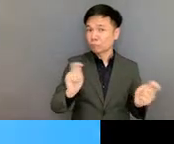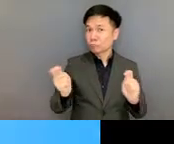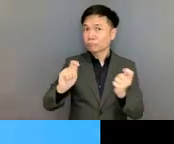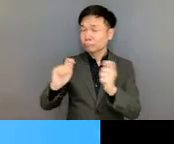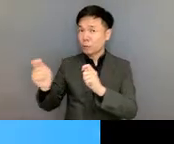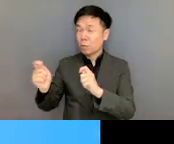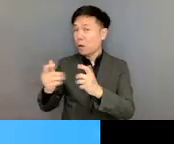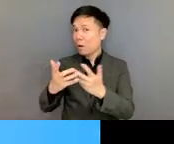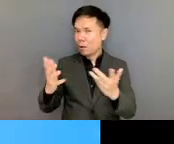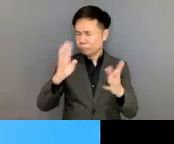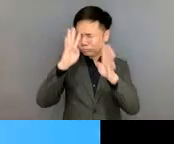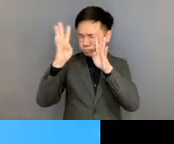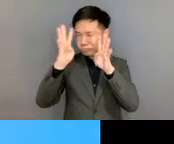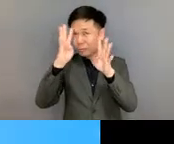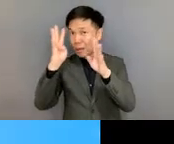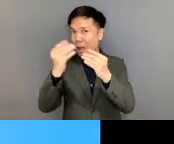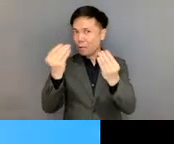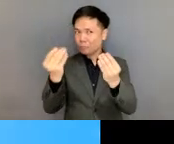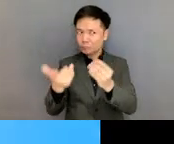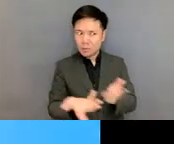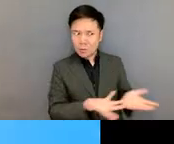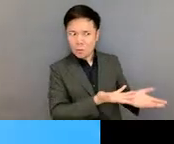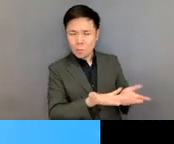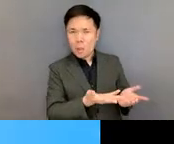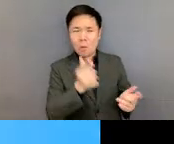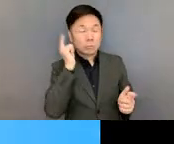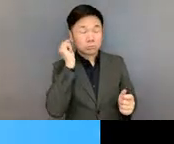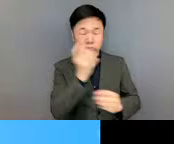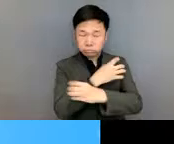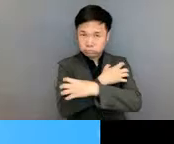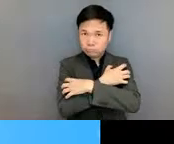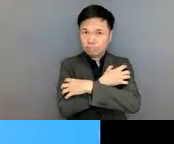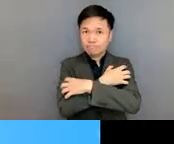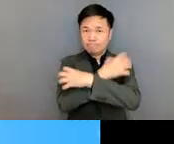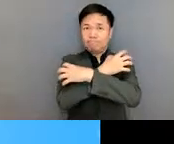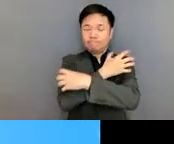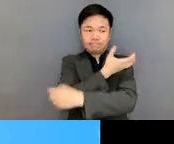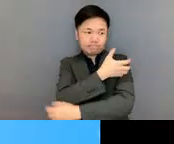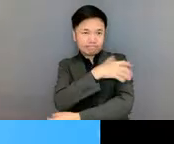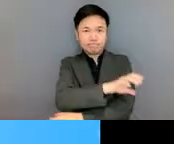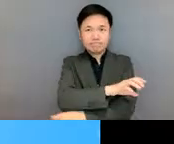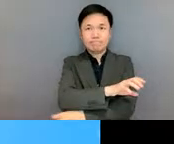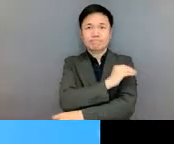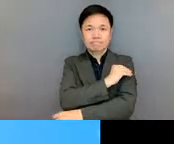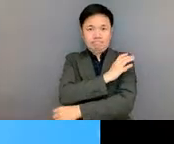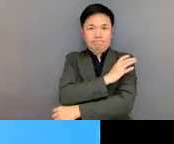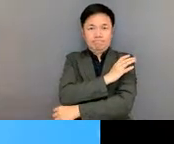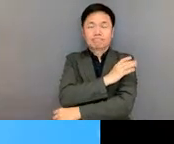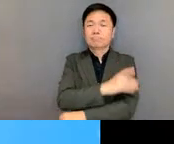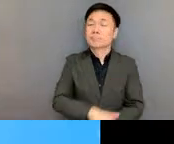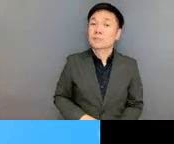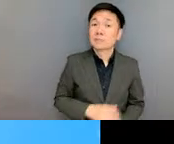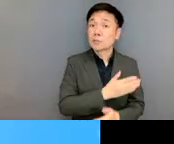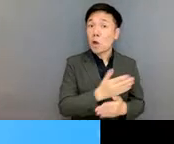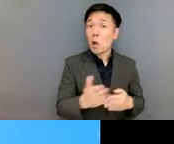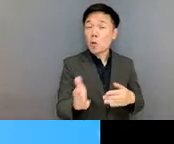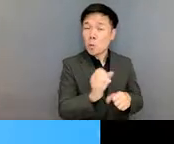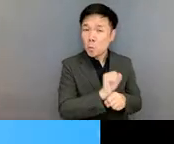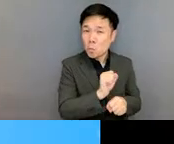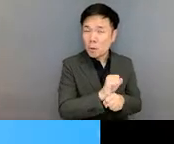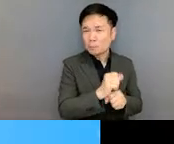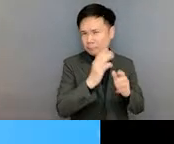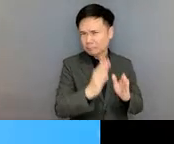and girls. Workplace environments must prioritize safety and